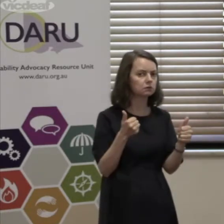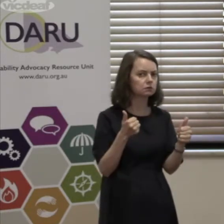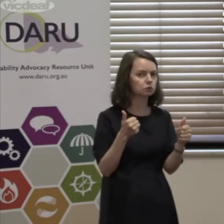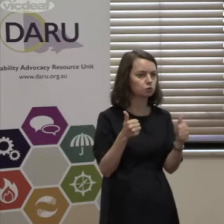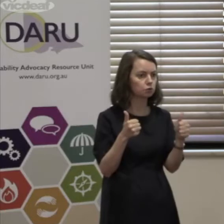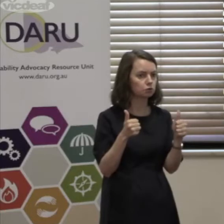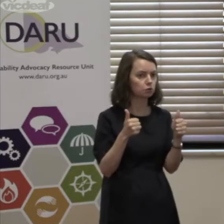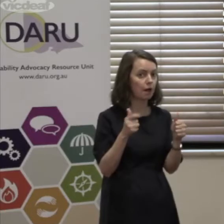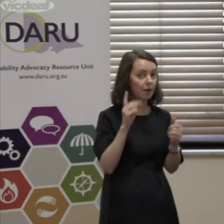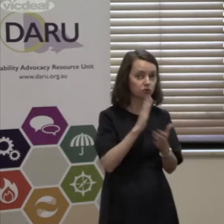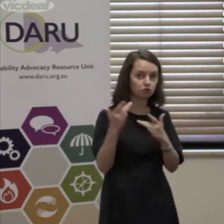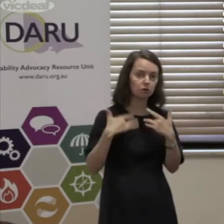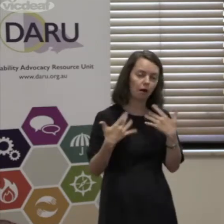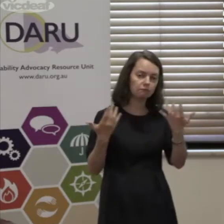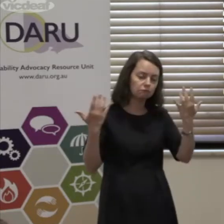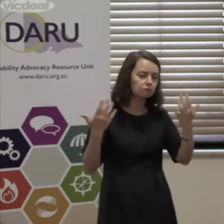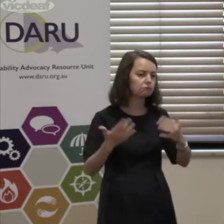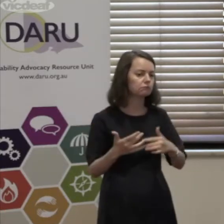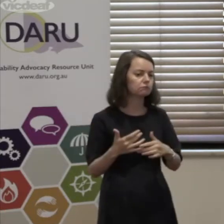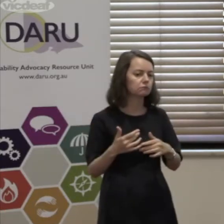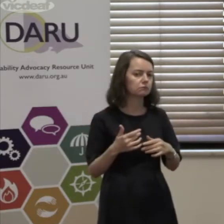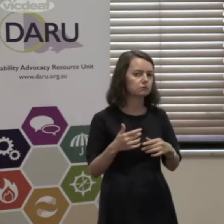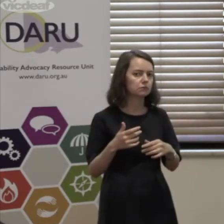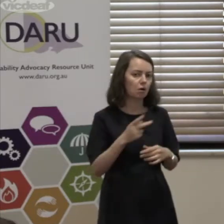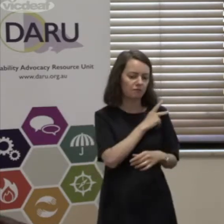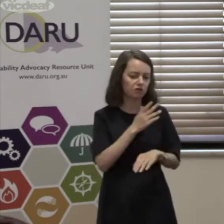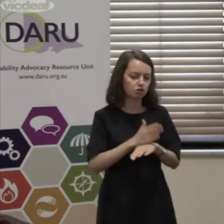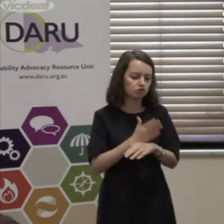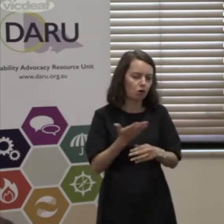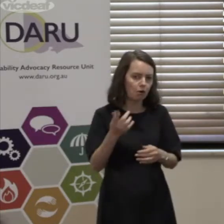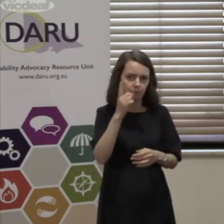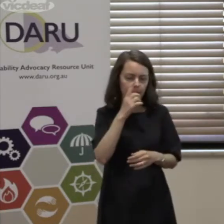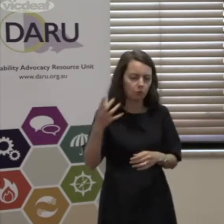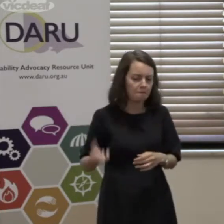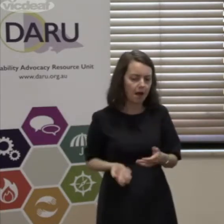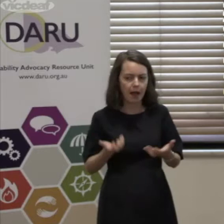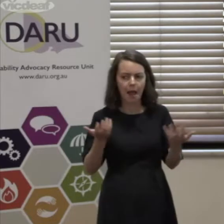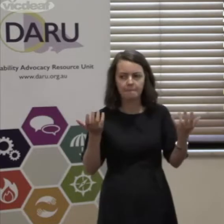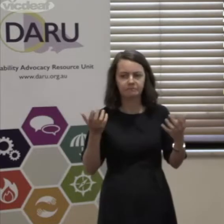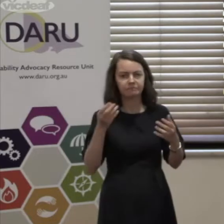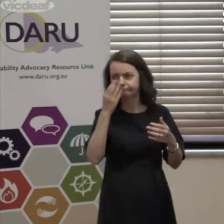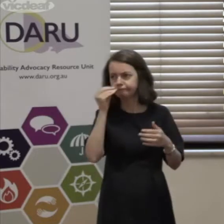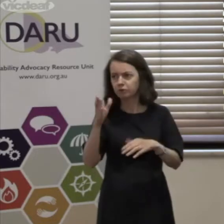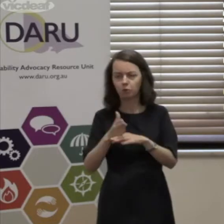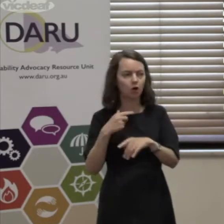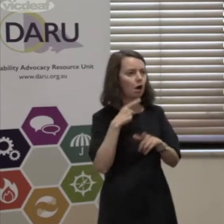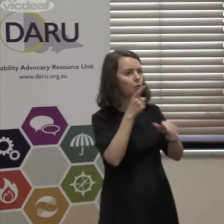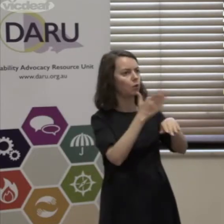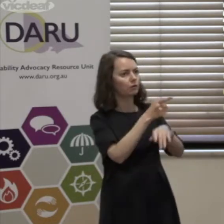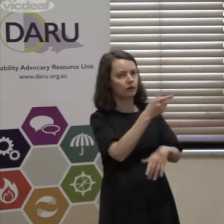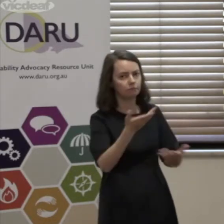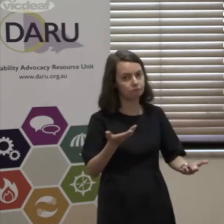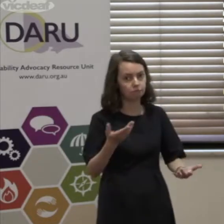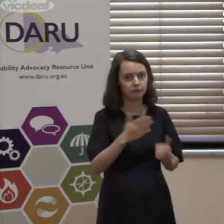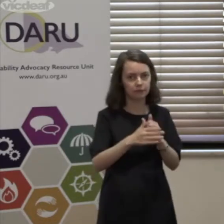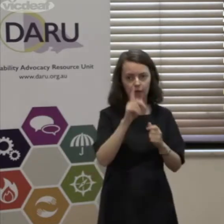but that's the idea. But the reality of, these are all professional positions, paid positions, people move jobs. Yep. So it really depends on that. Thank